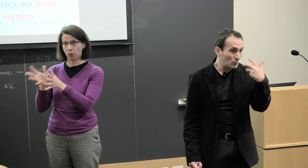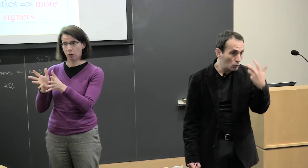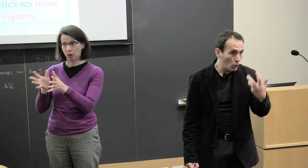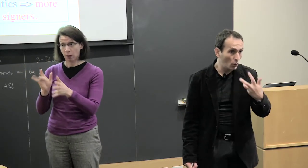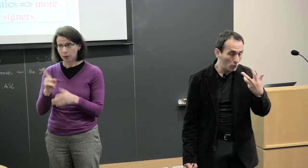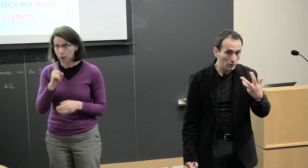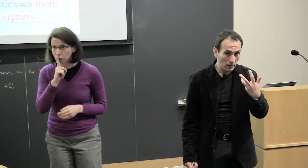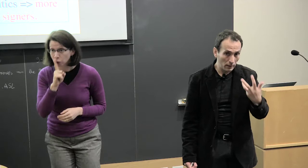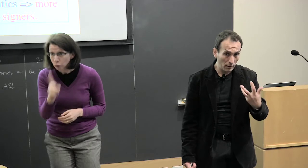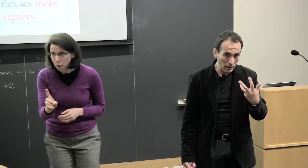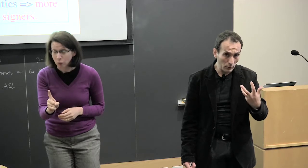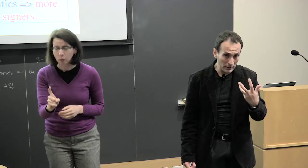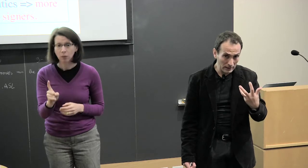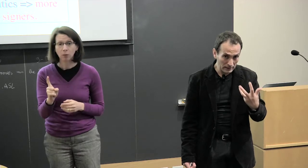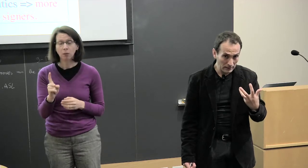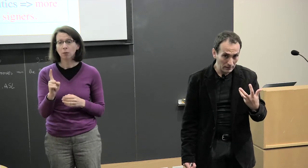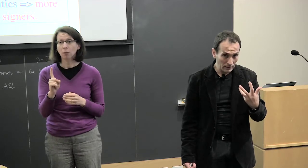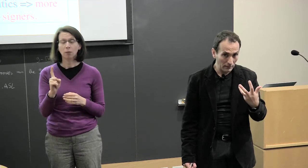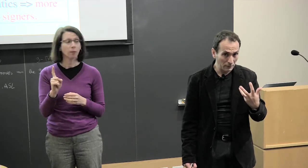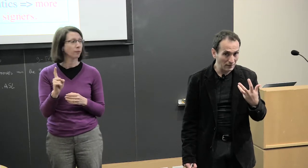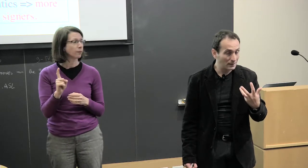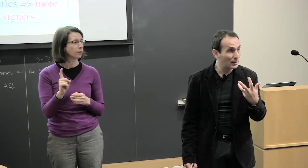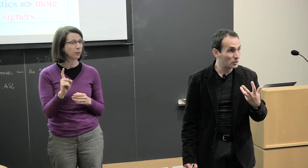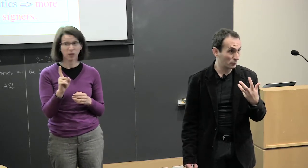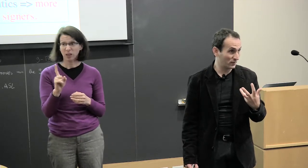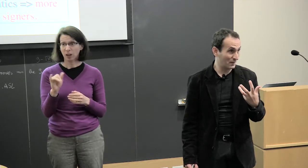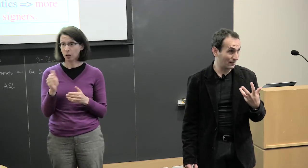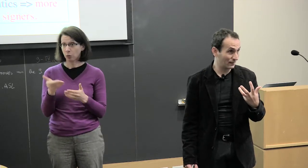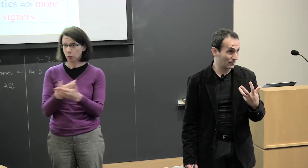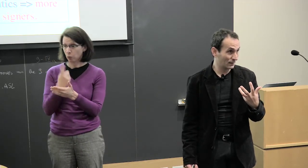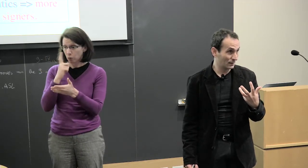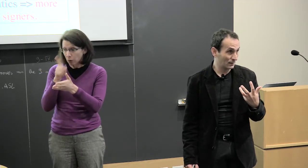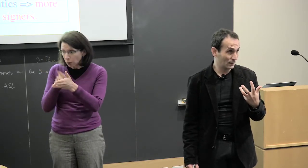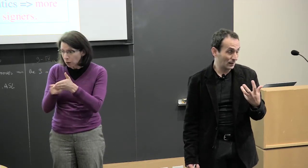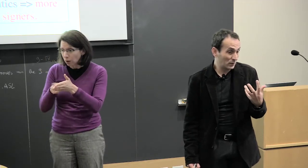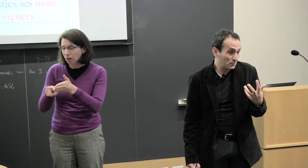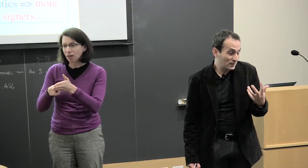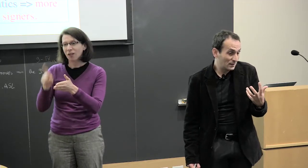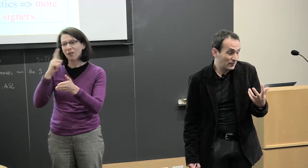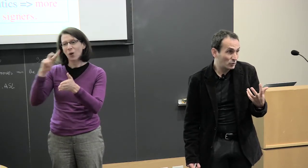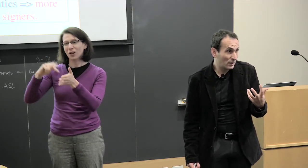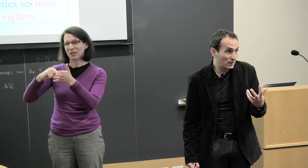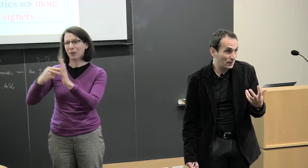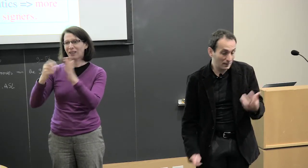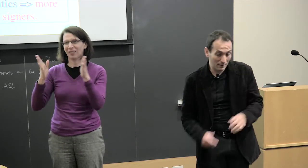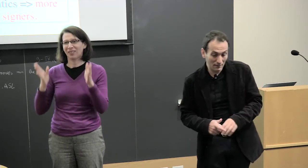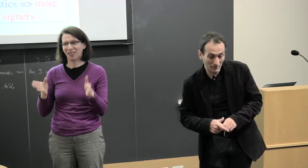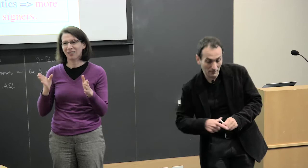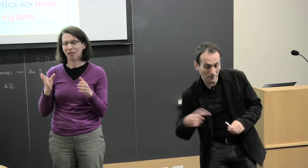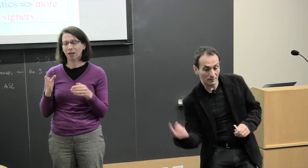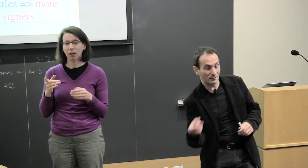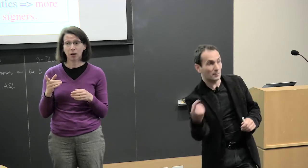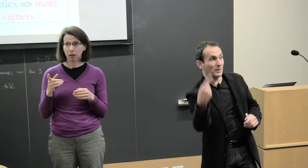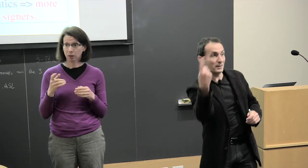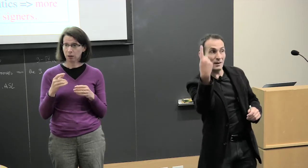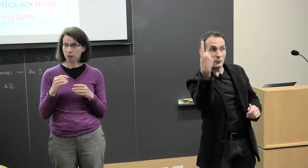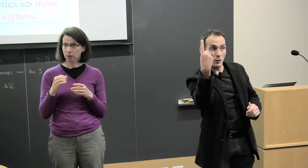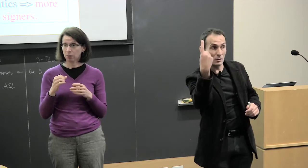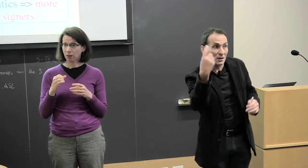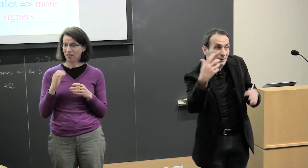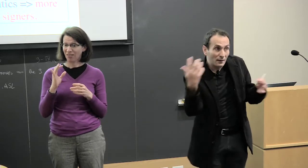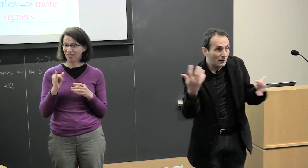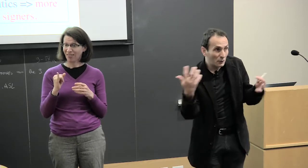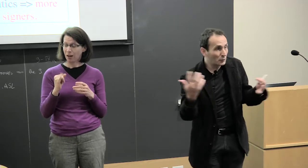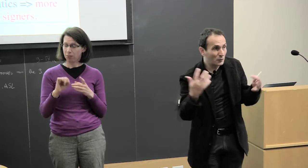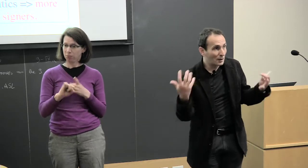this is a new area of investigation for semantics. And what's particularly striking is that this example I gave